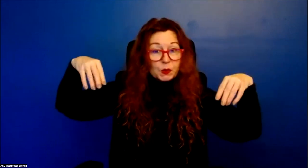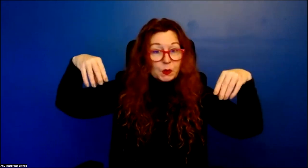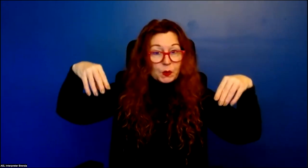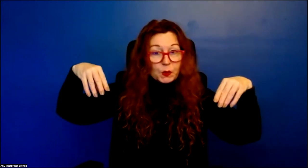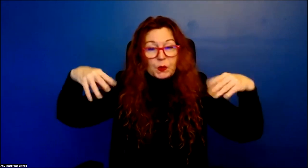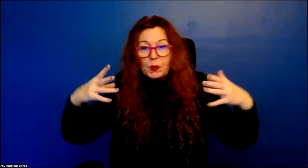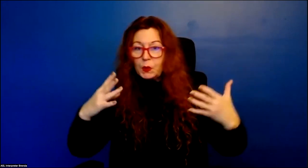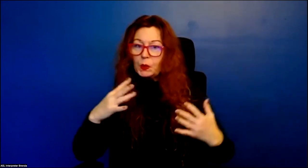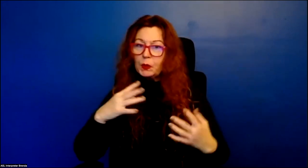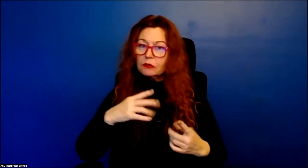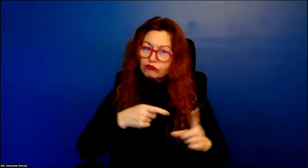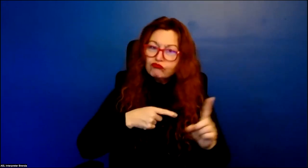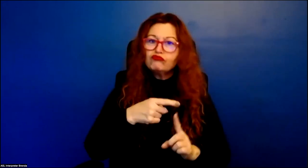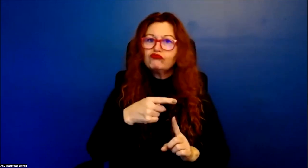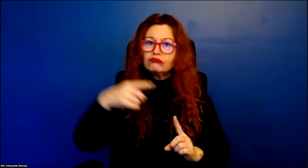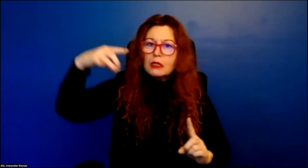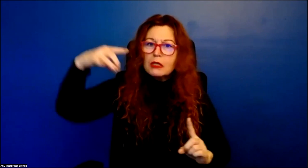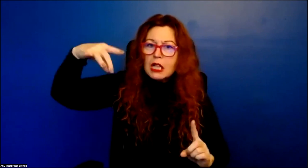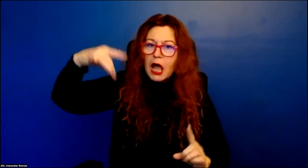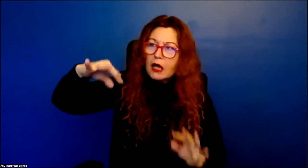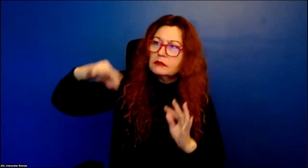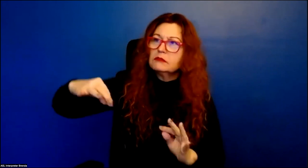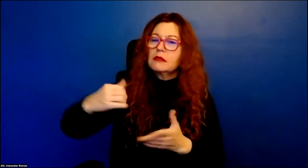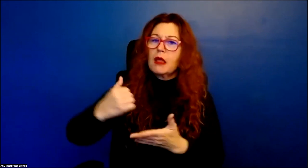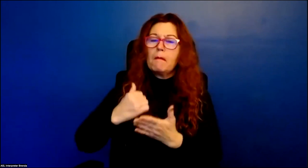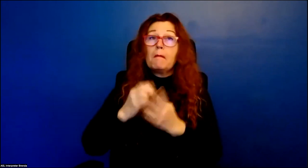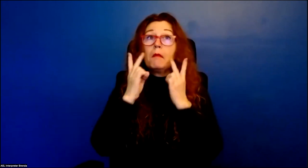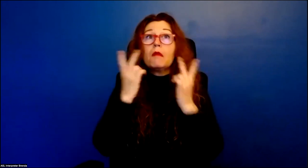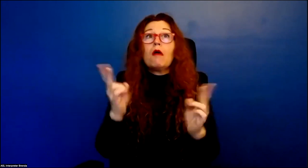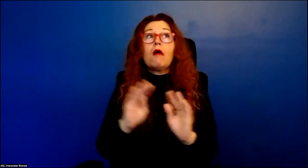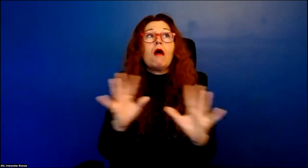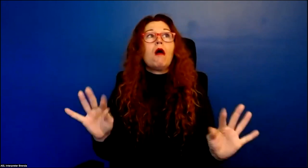specialized lighting is definitely one of those things that I benefit a lot from.